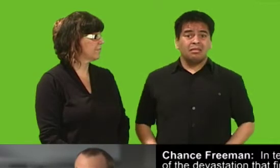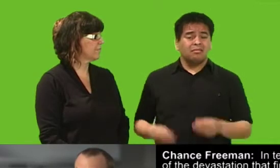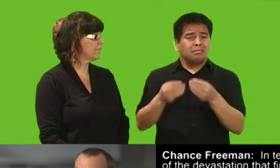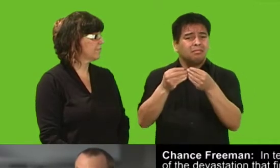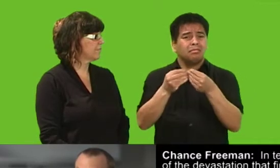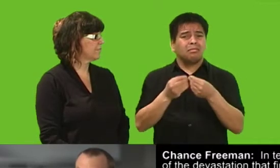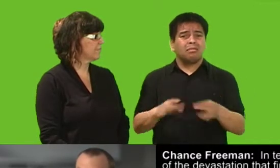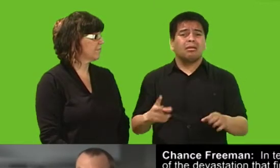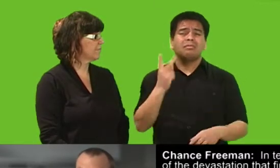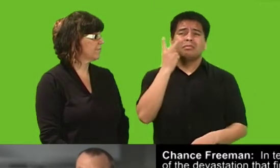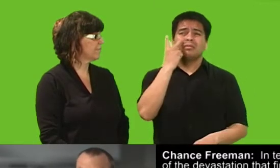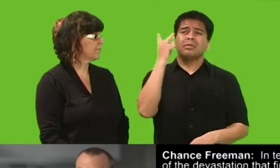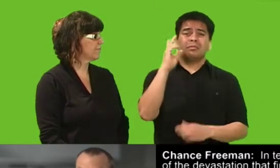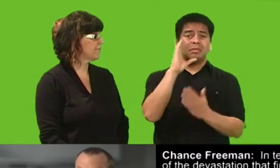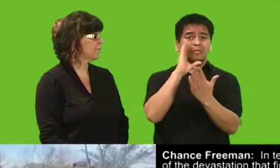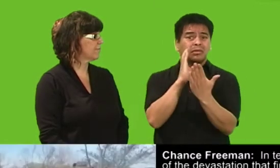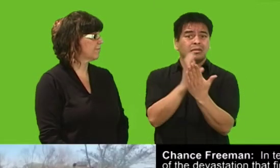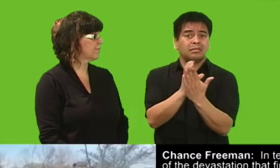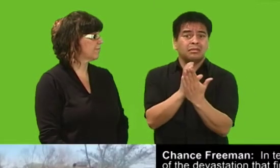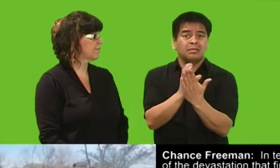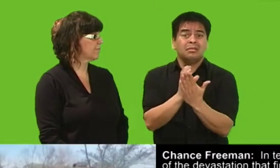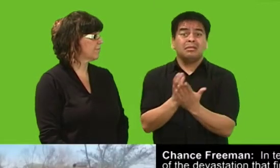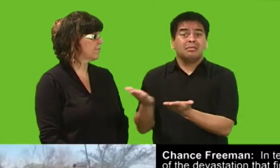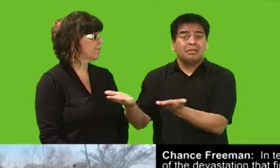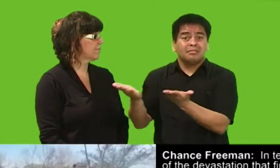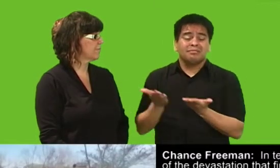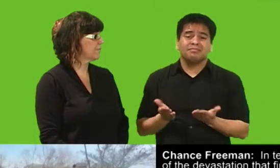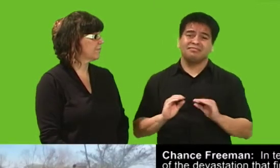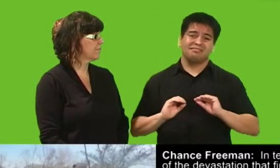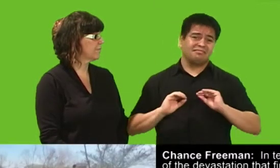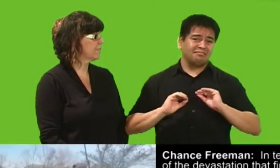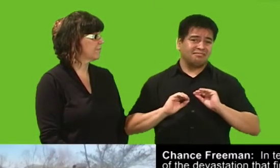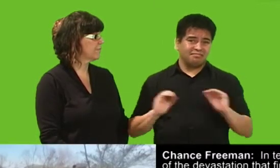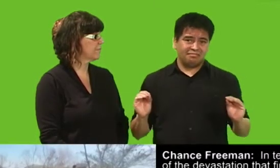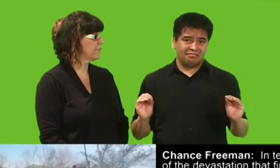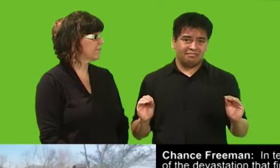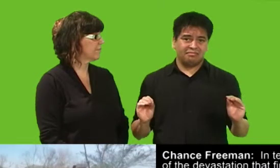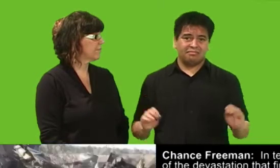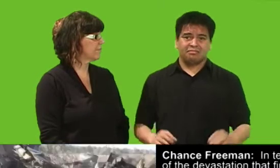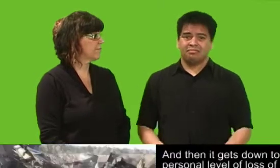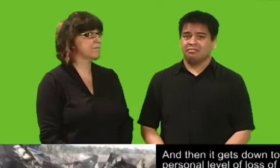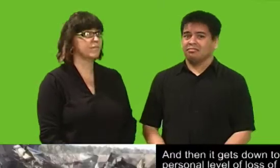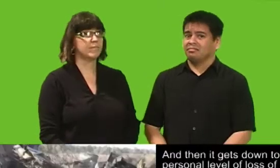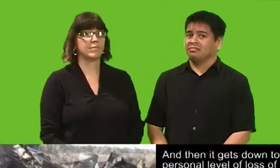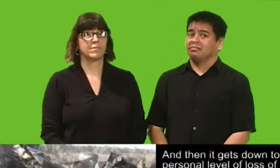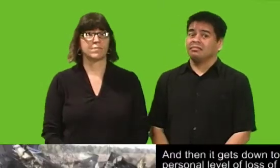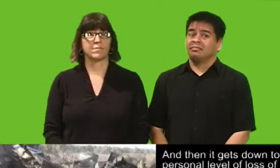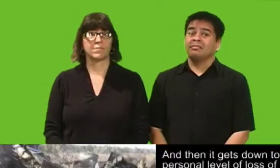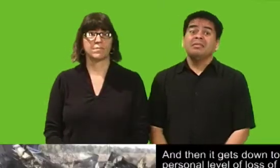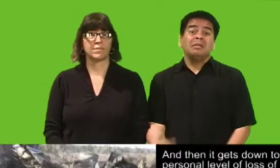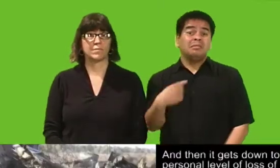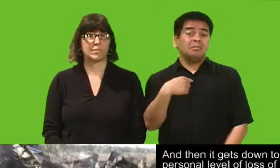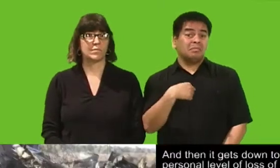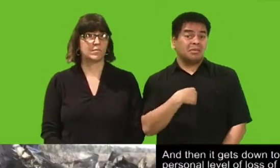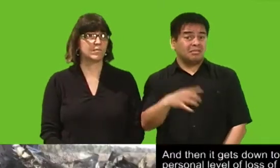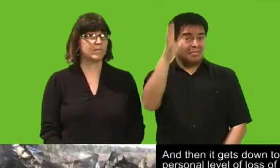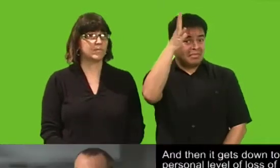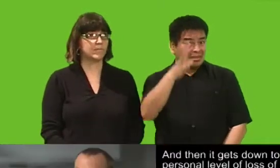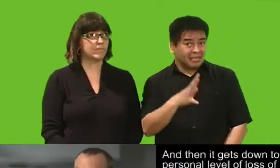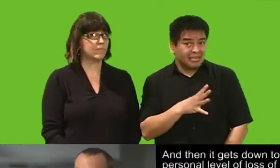life, loss of structures such as homes and businesses. And then it gets down to